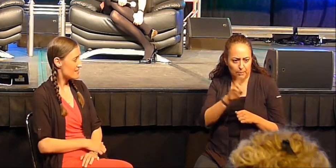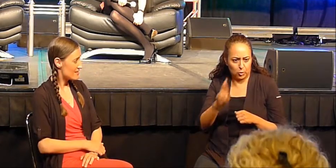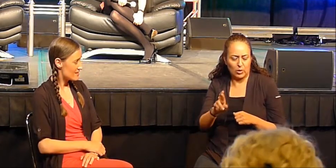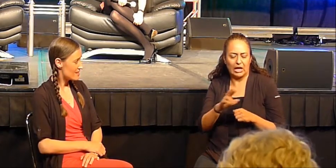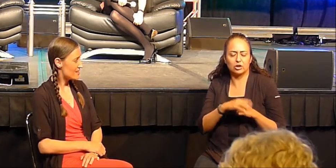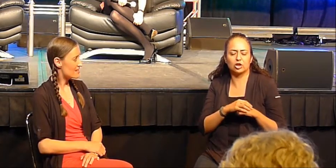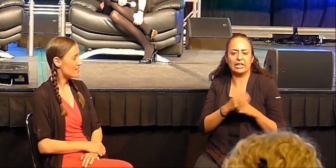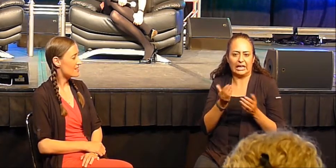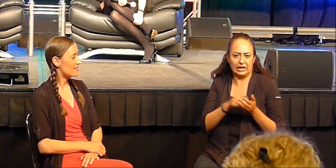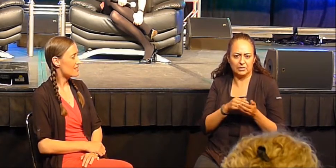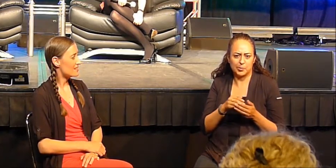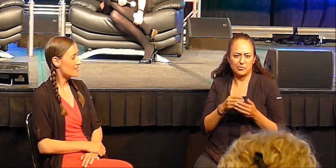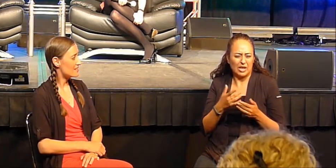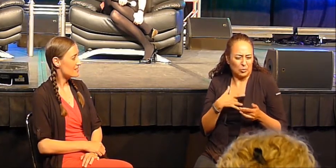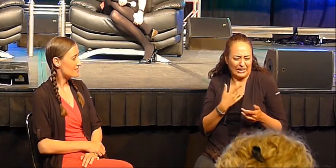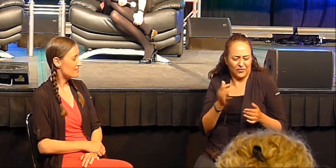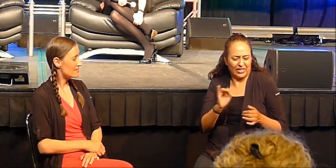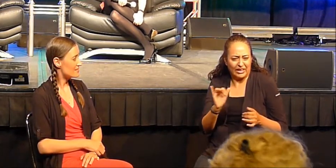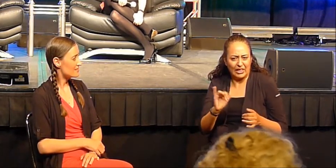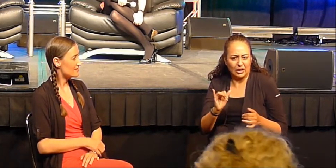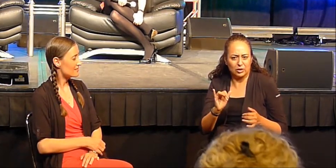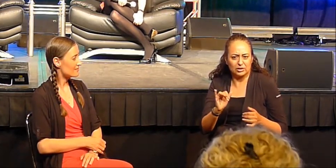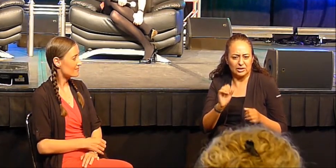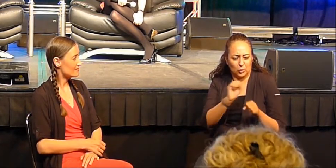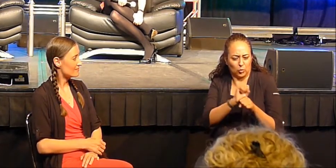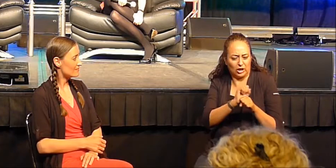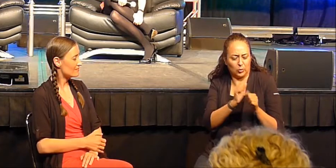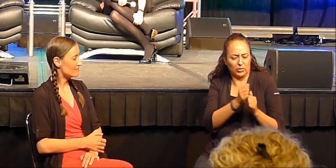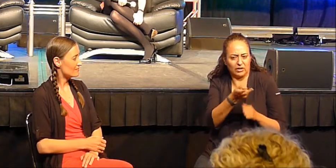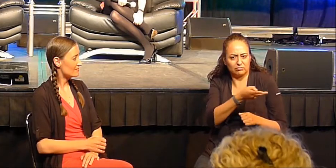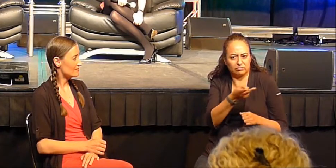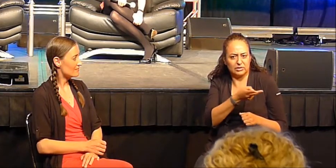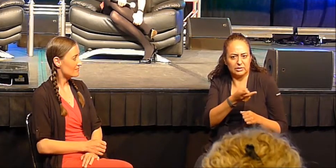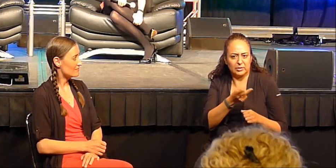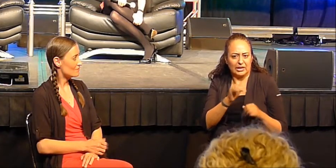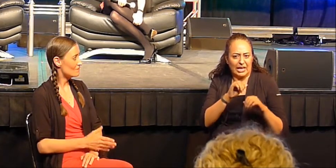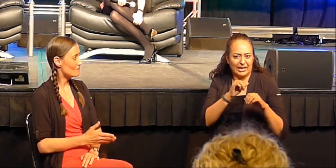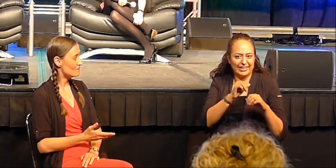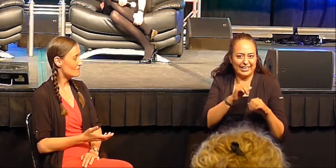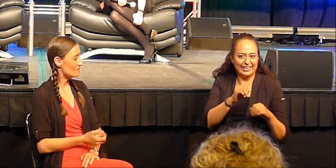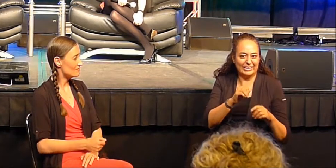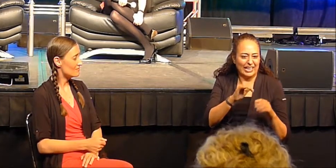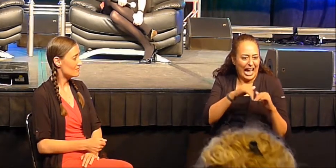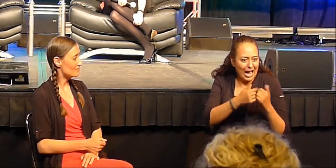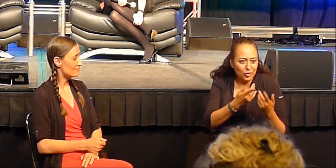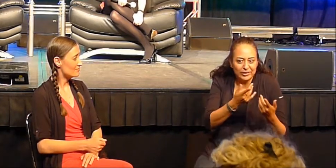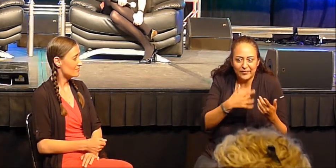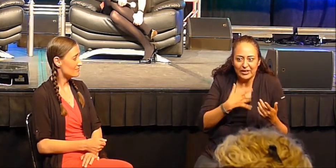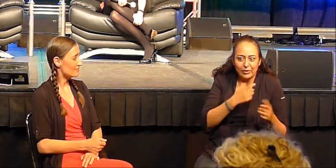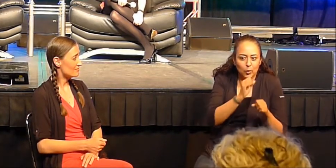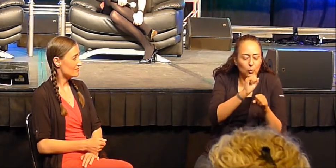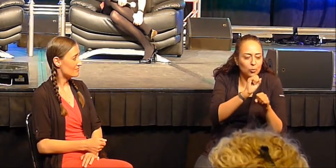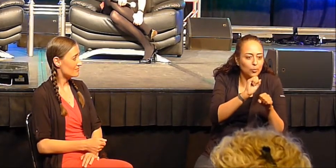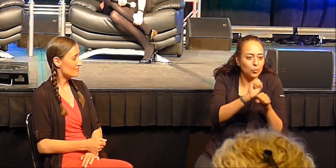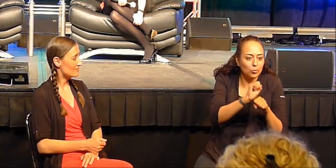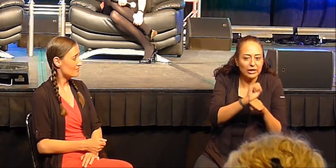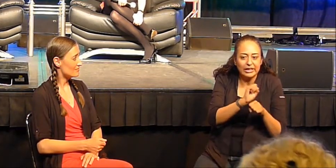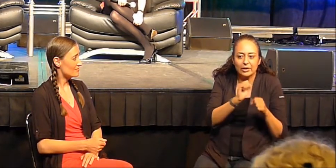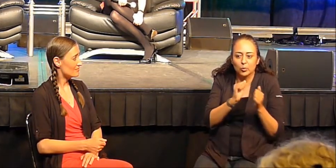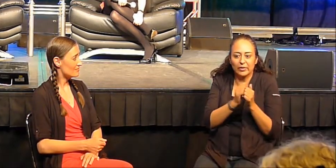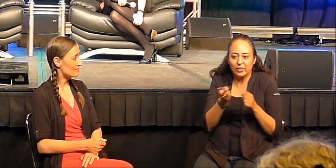a classic with this many years later, still working in the business? Good question. It was wonderful. It was